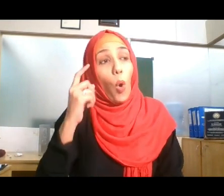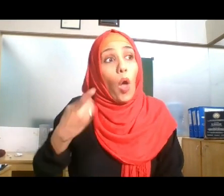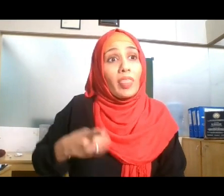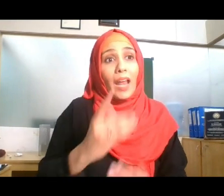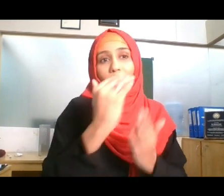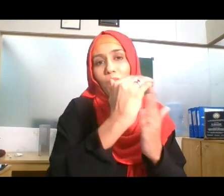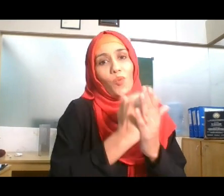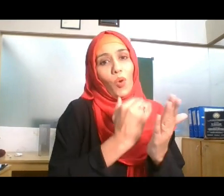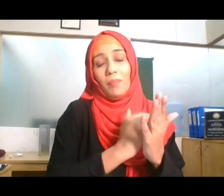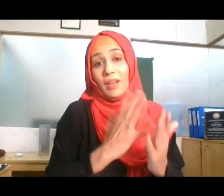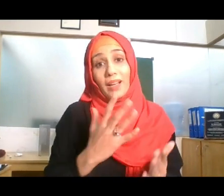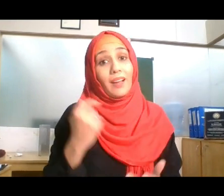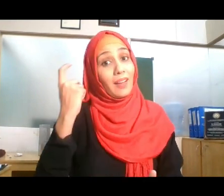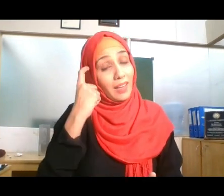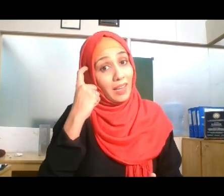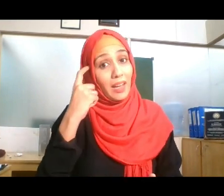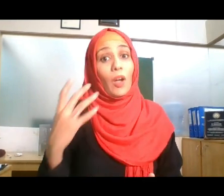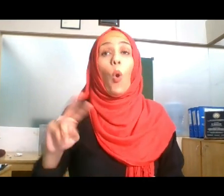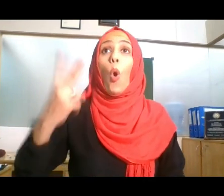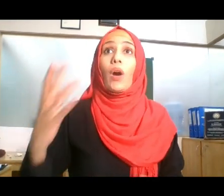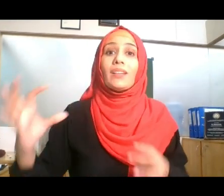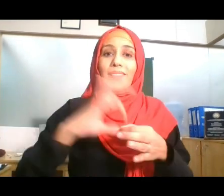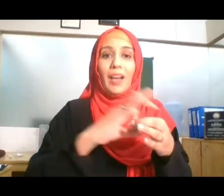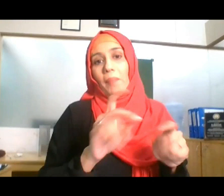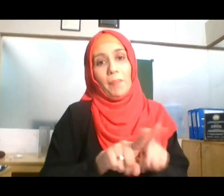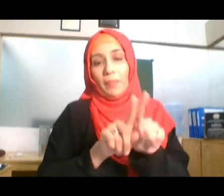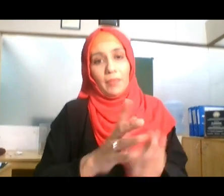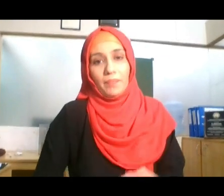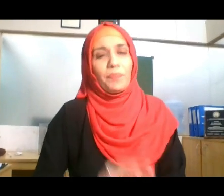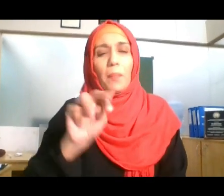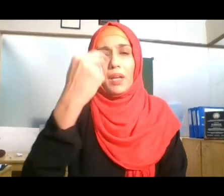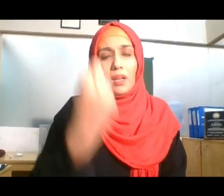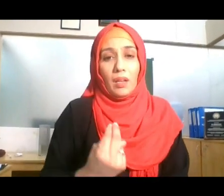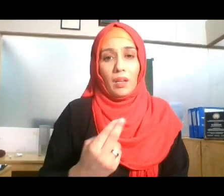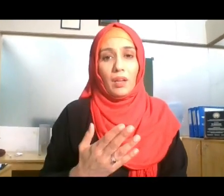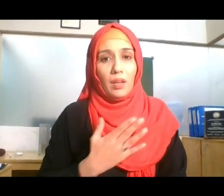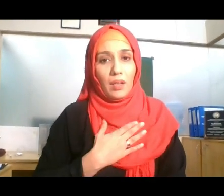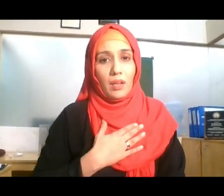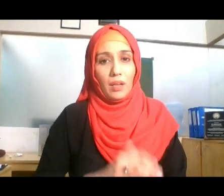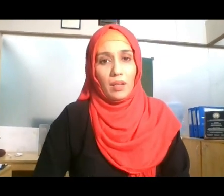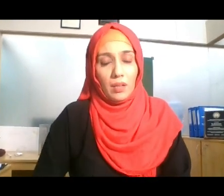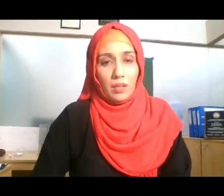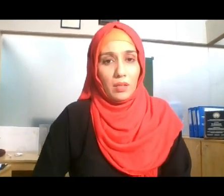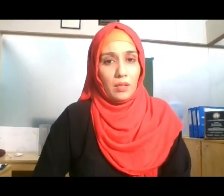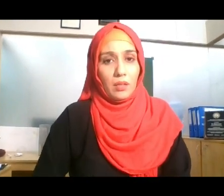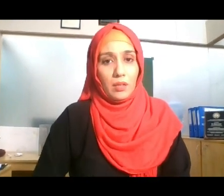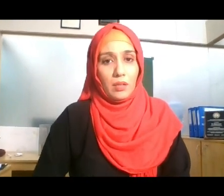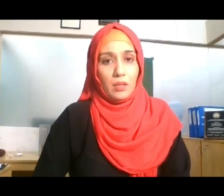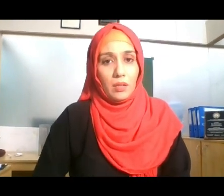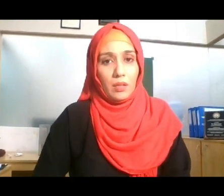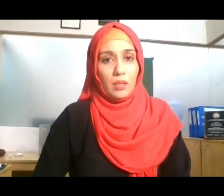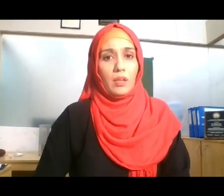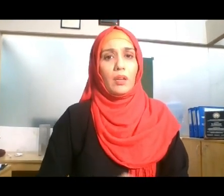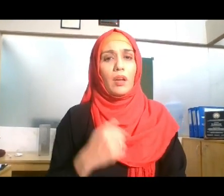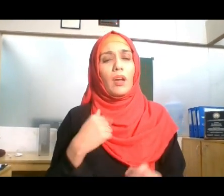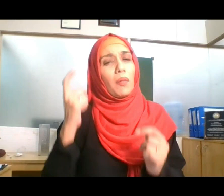where each could complement the other. So, for example, our law has this amazing initiative for a